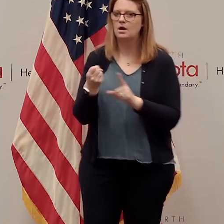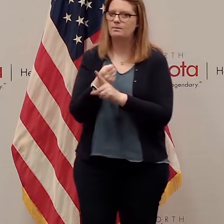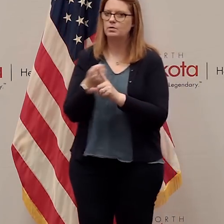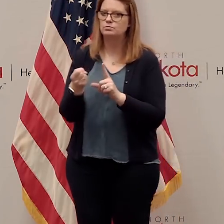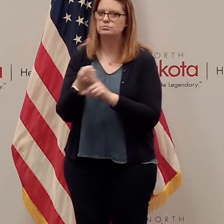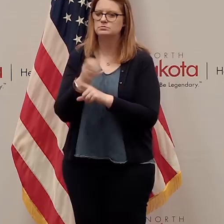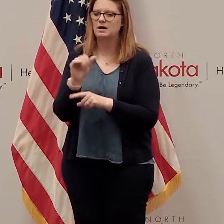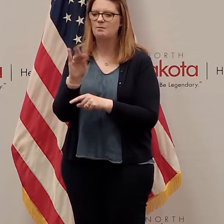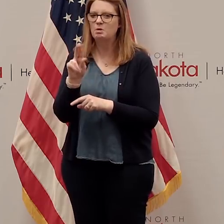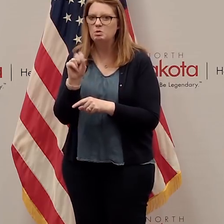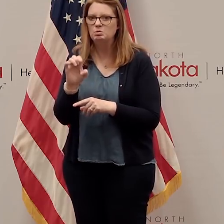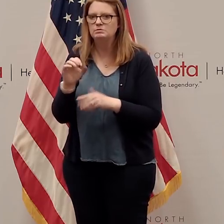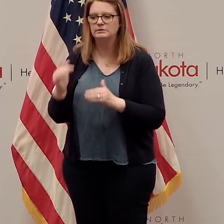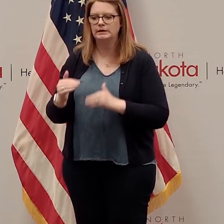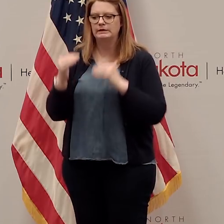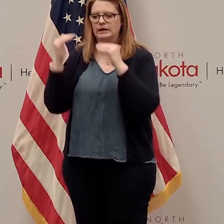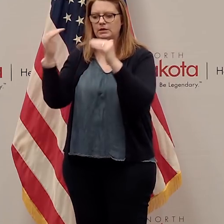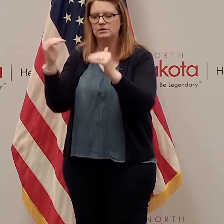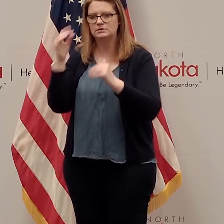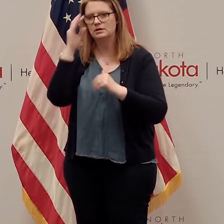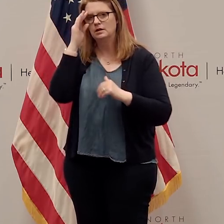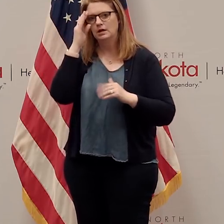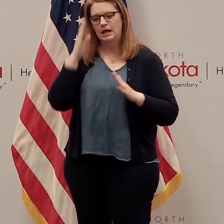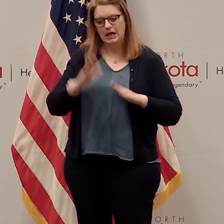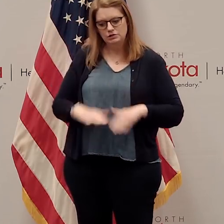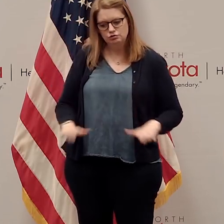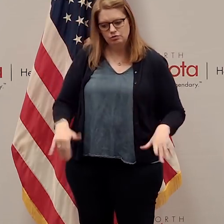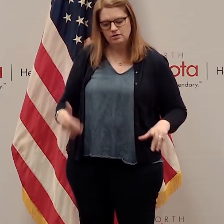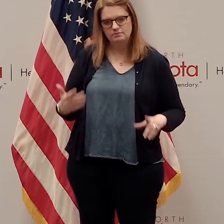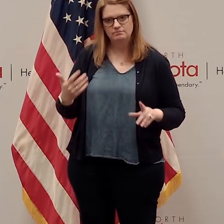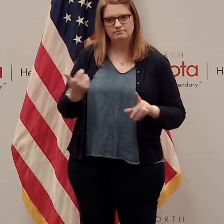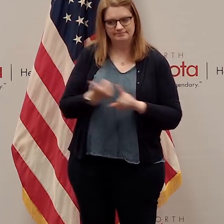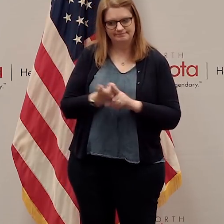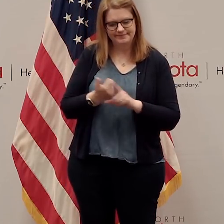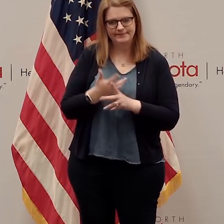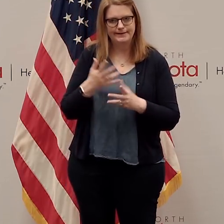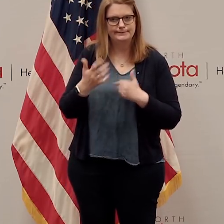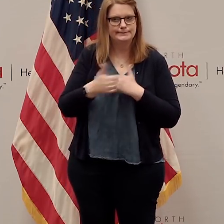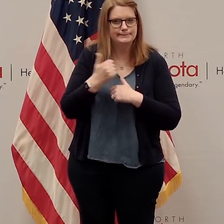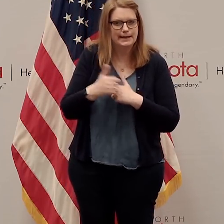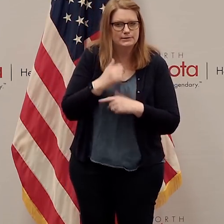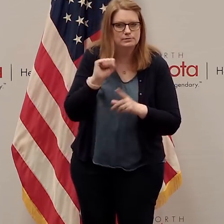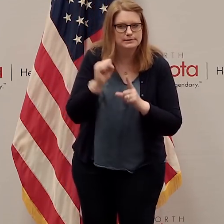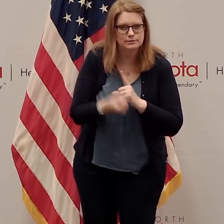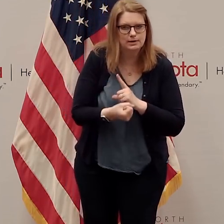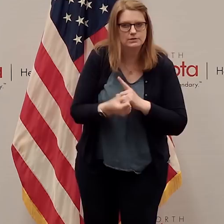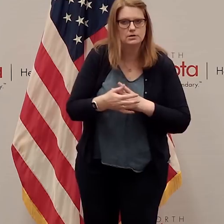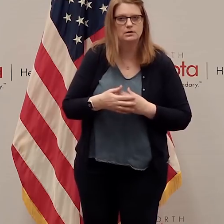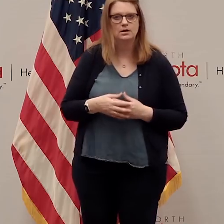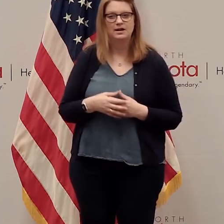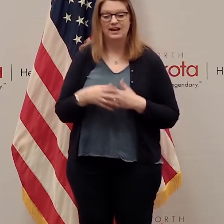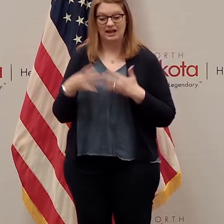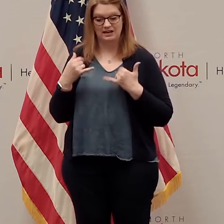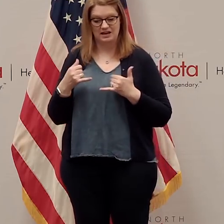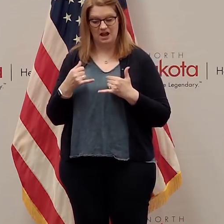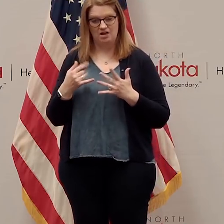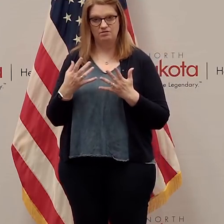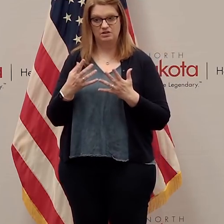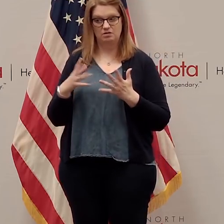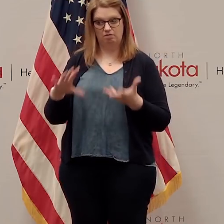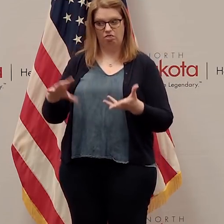increase, and children in dangerous situations, perhaps previously, are put even in potentially more